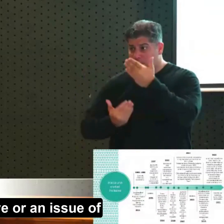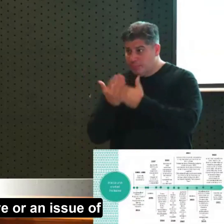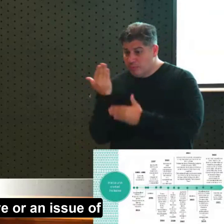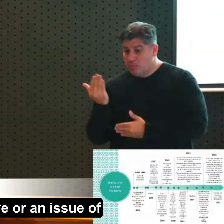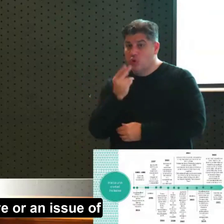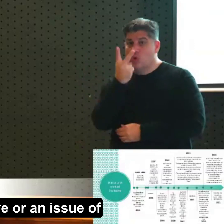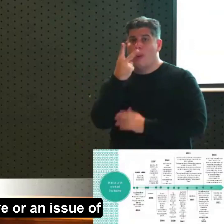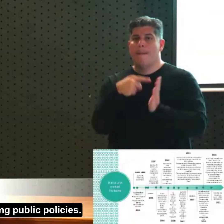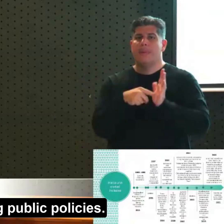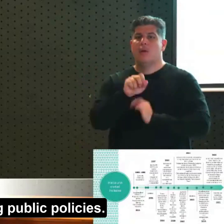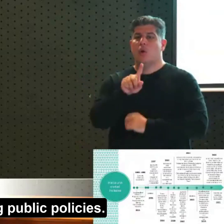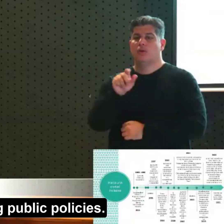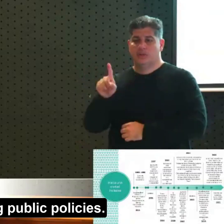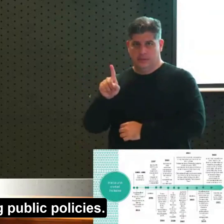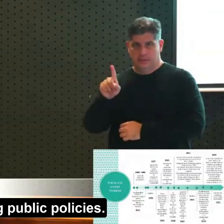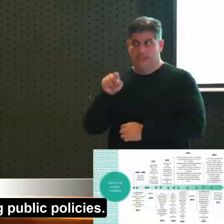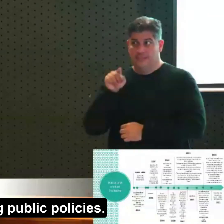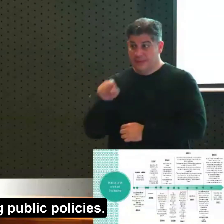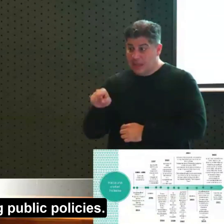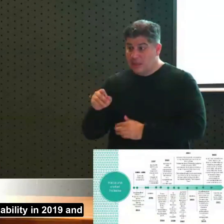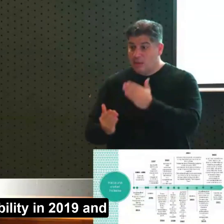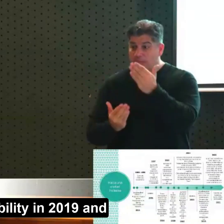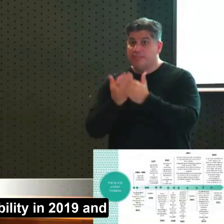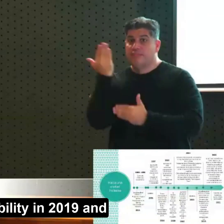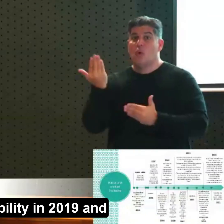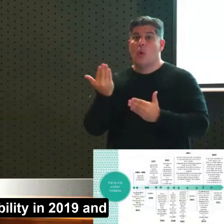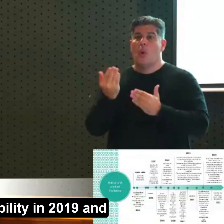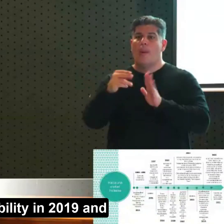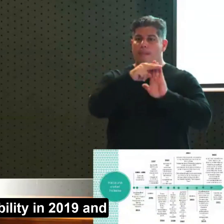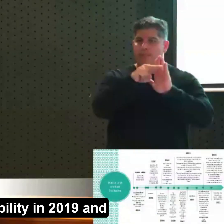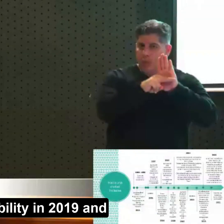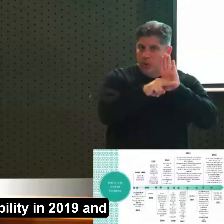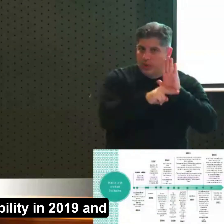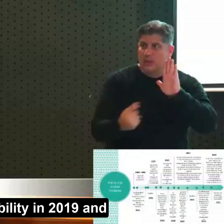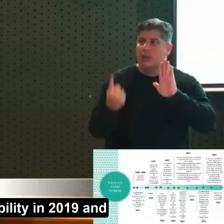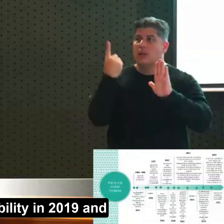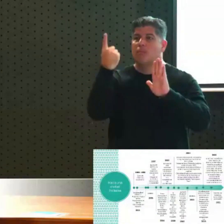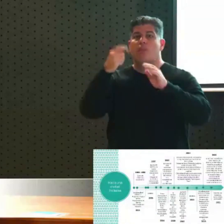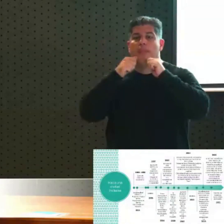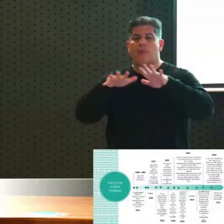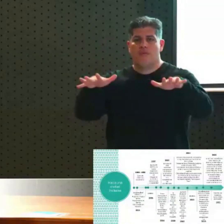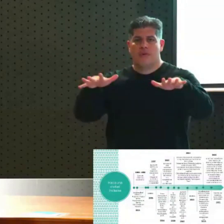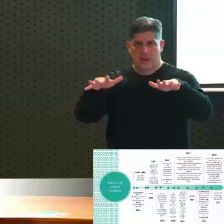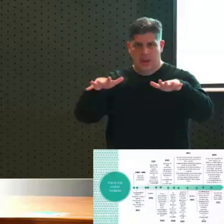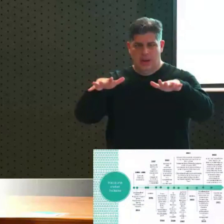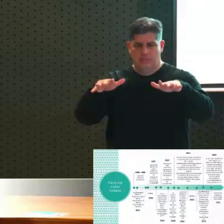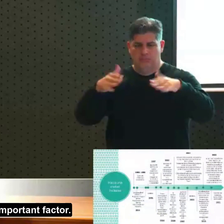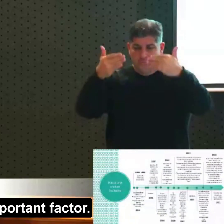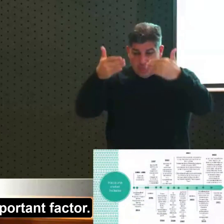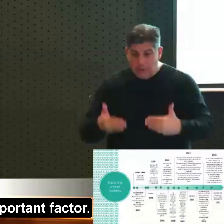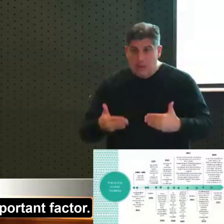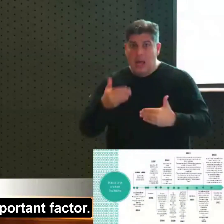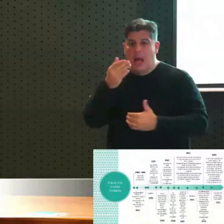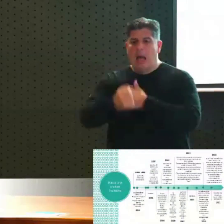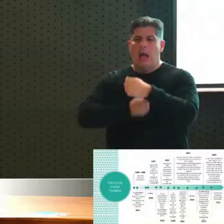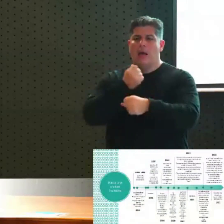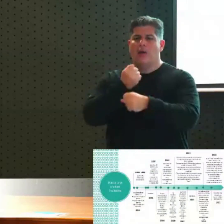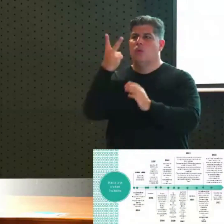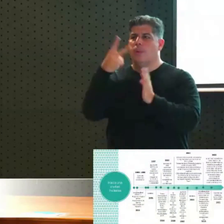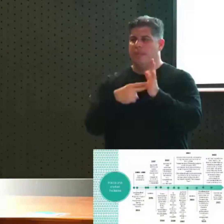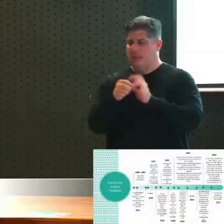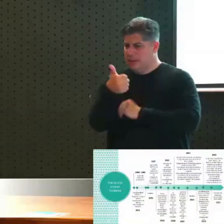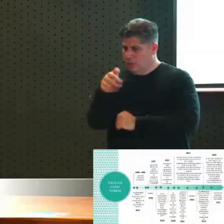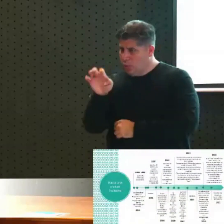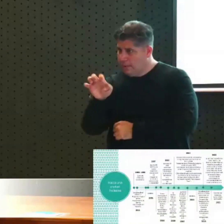tied to the issue of updating public policies for disability in 2019. And as an important factor,